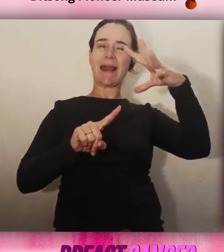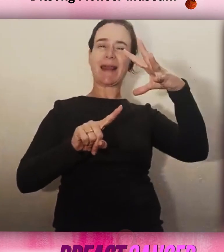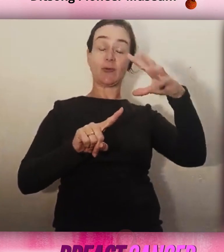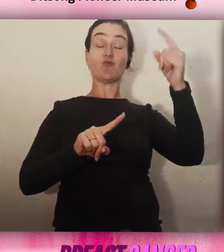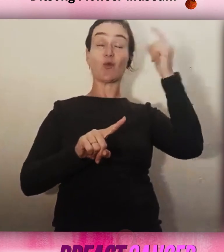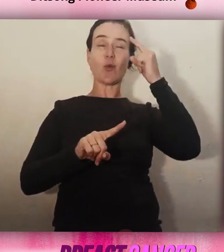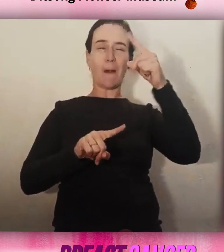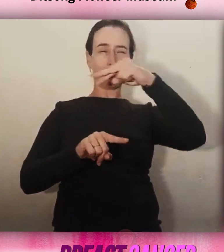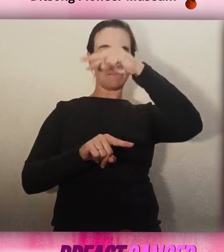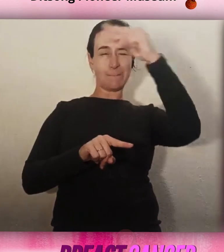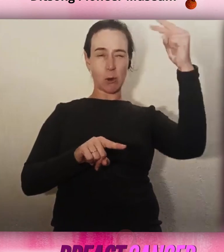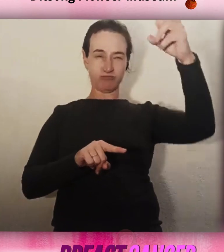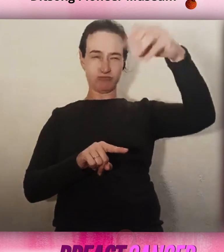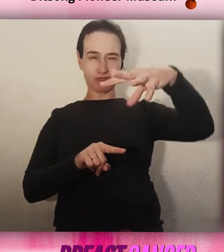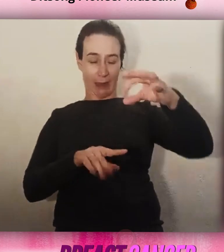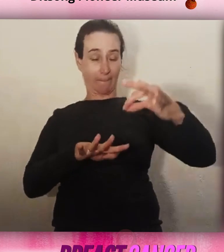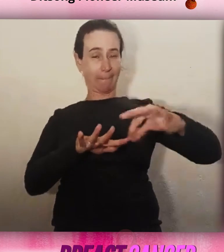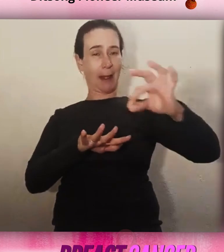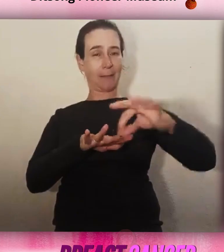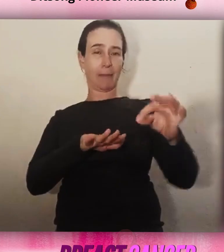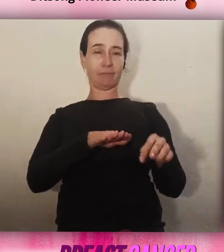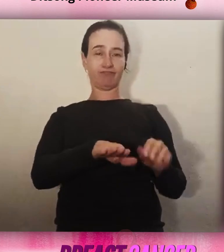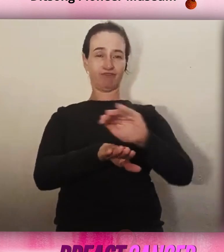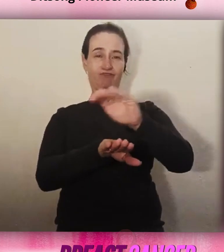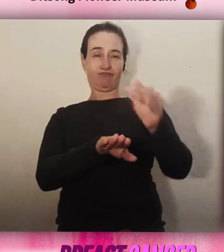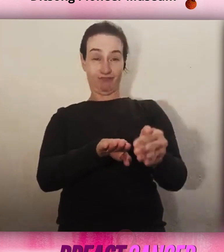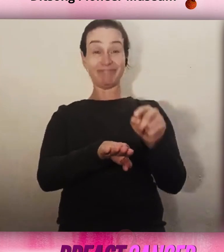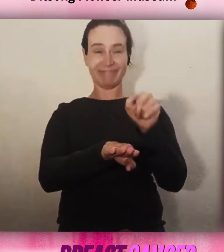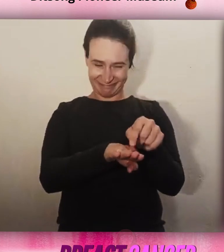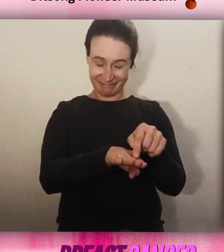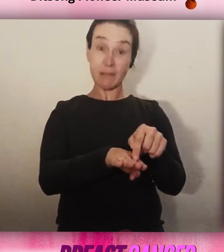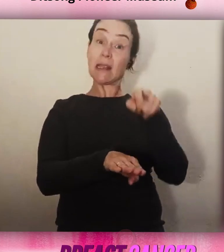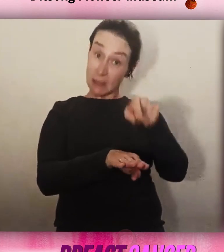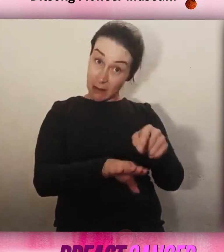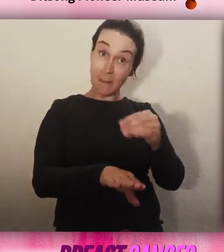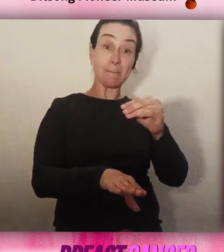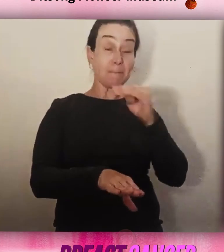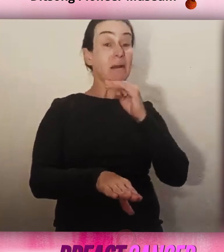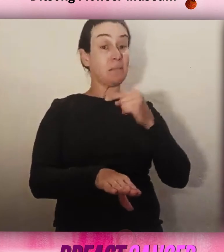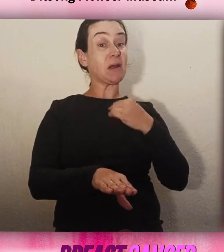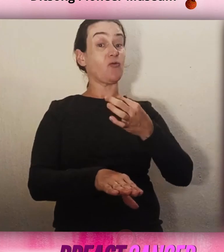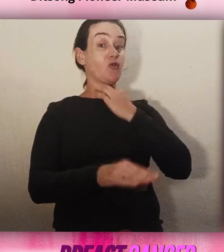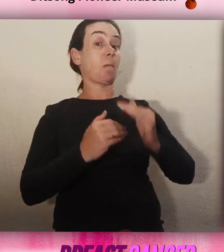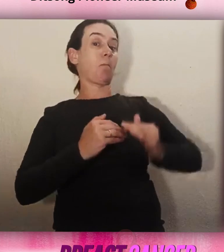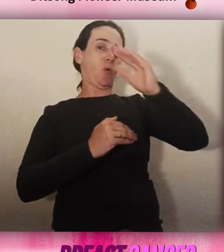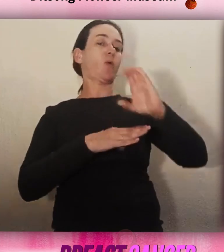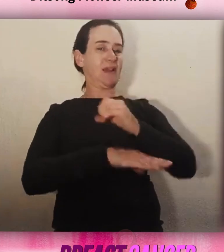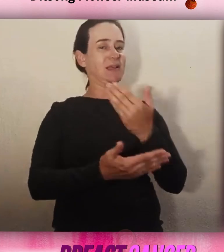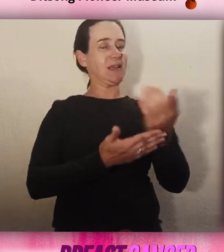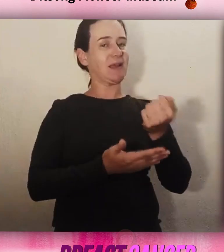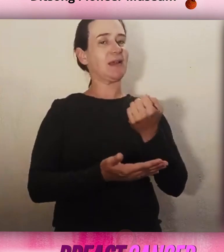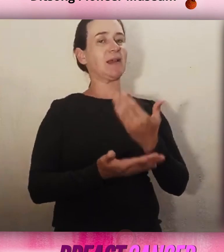is the UV lights as we know it. You know the blue lights that we use for The our nails? Yes. So All those right. also can put you at